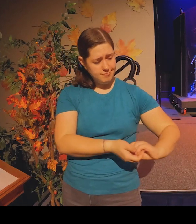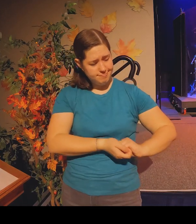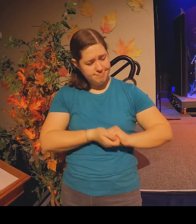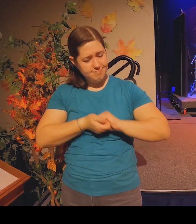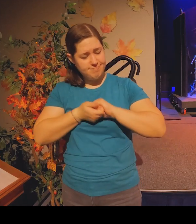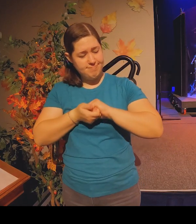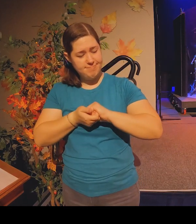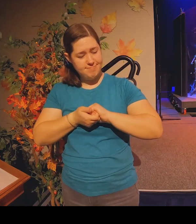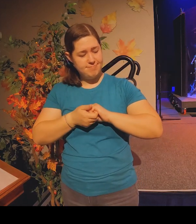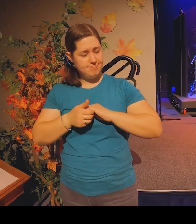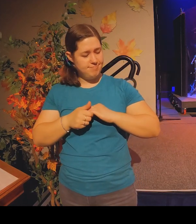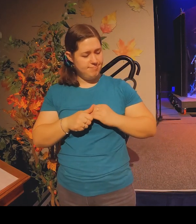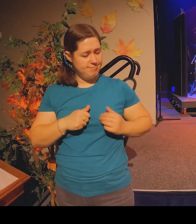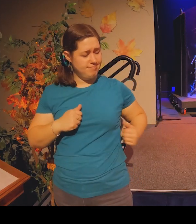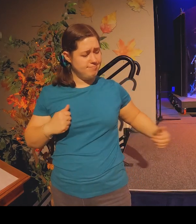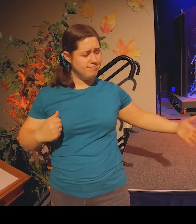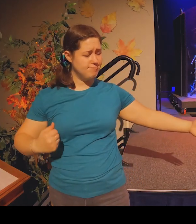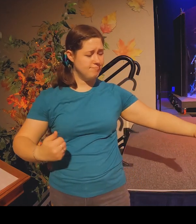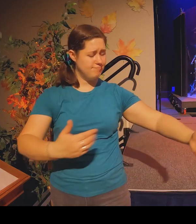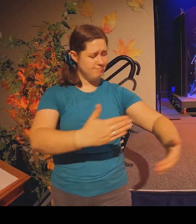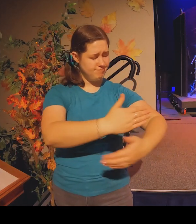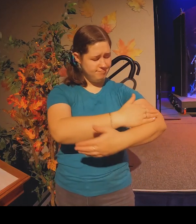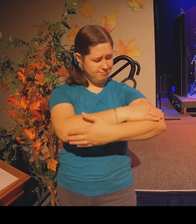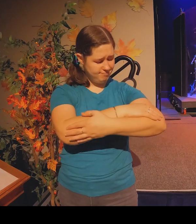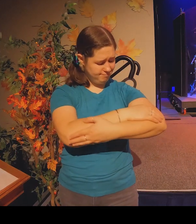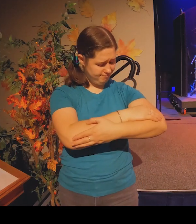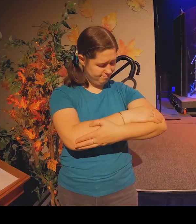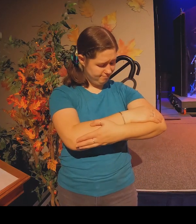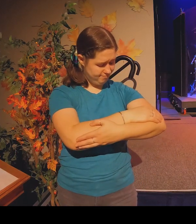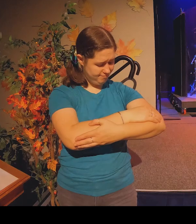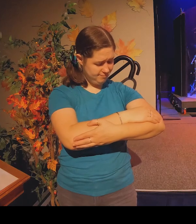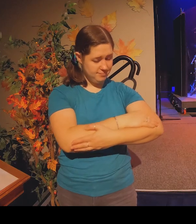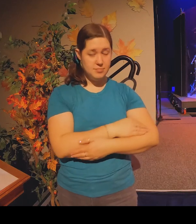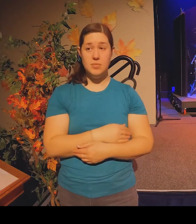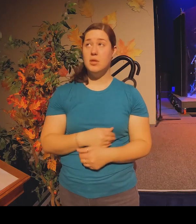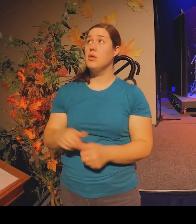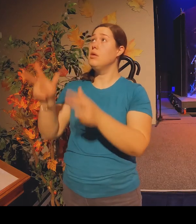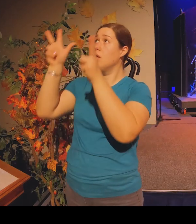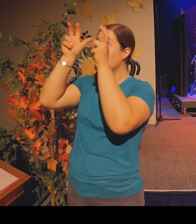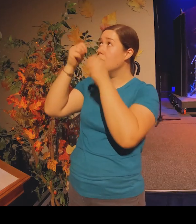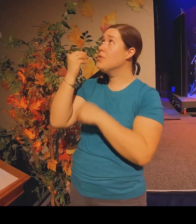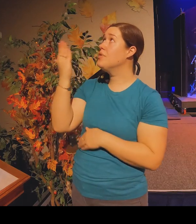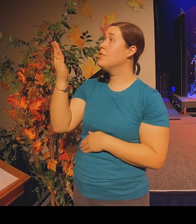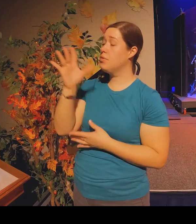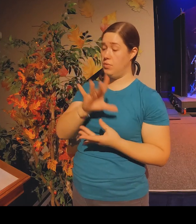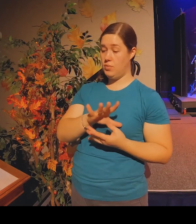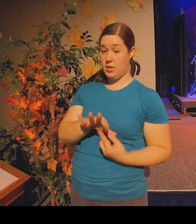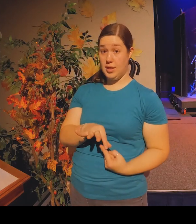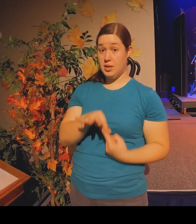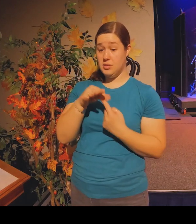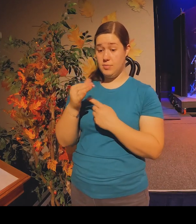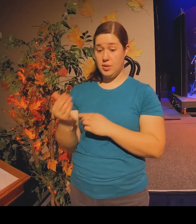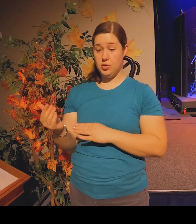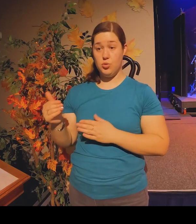and you would put their arm around them and they would hear from you in a special way that you're never going to leave